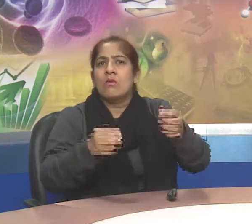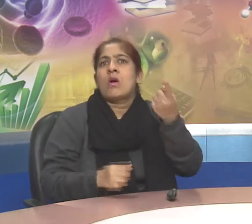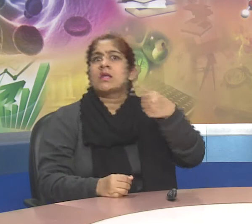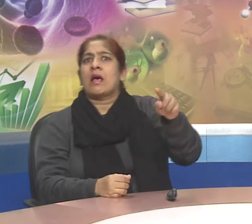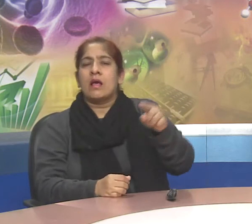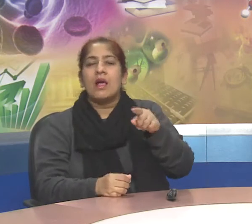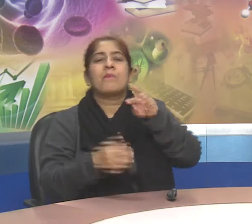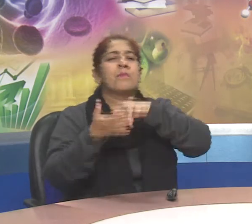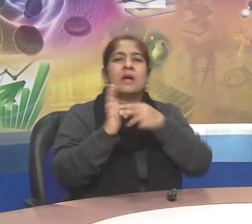Justice